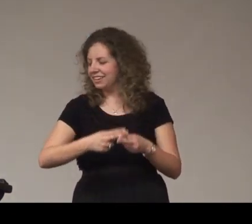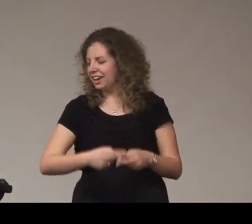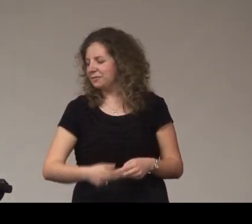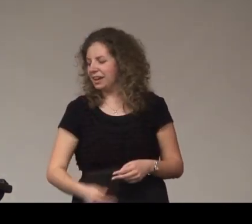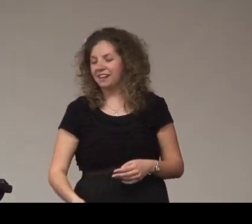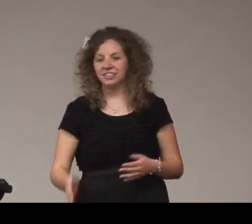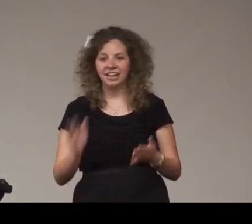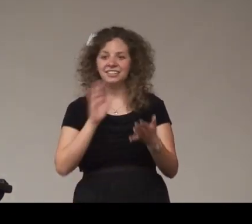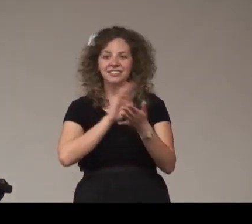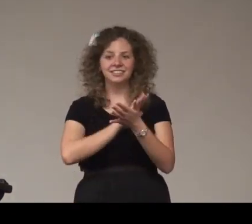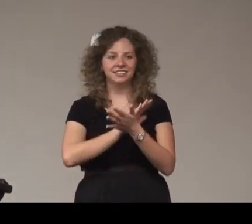and we have nice,